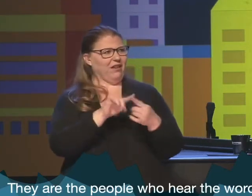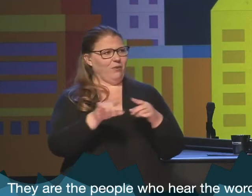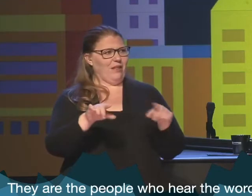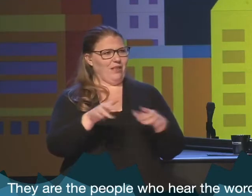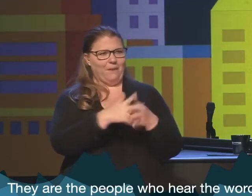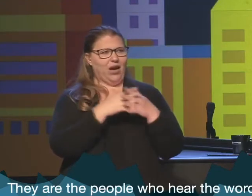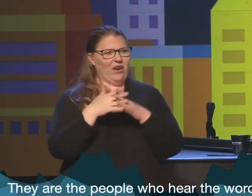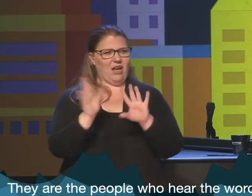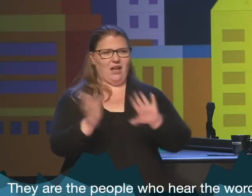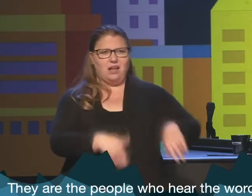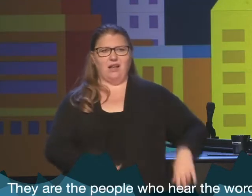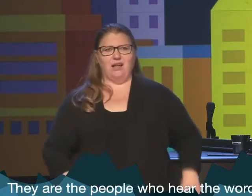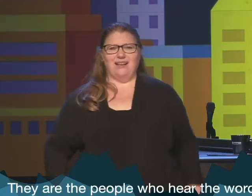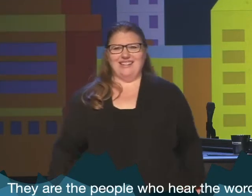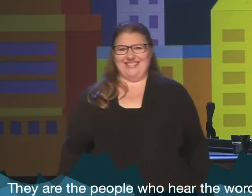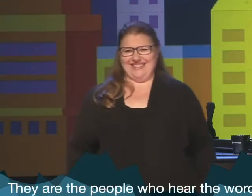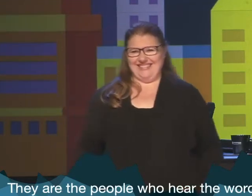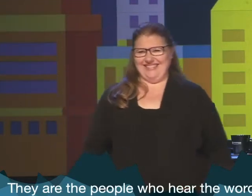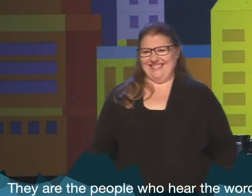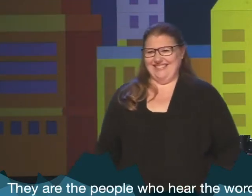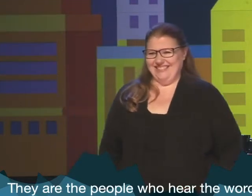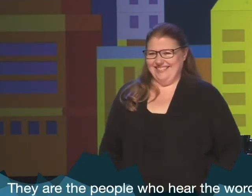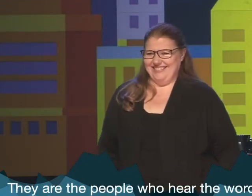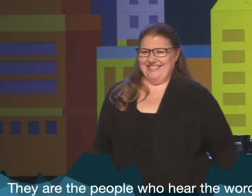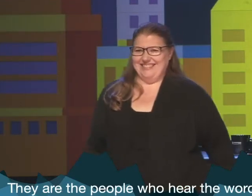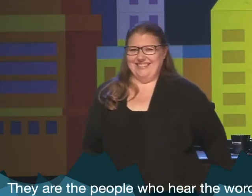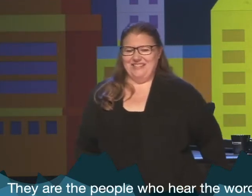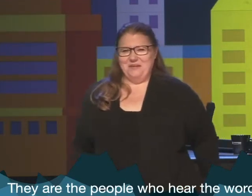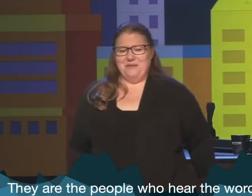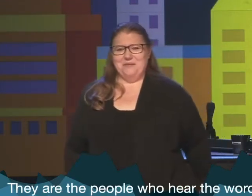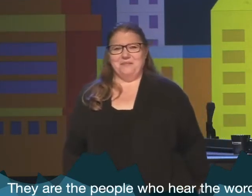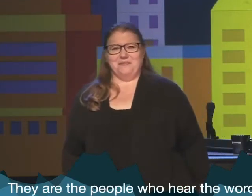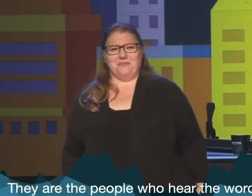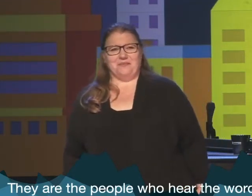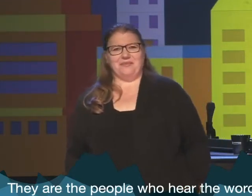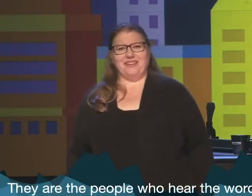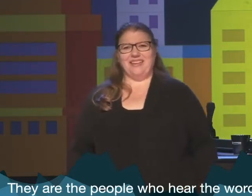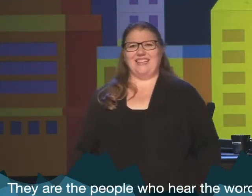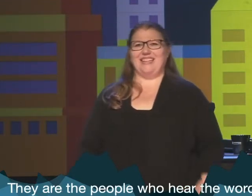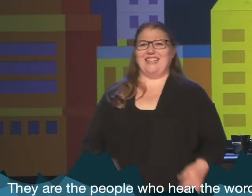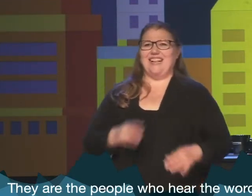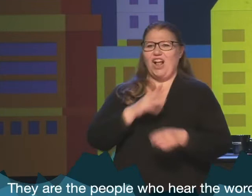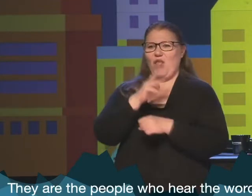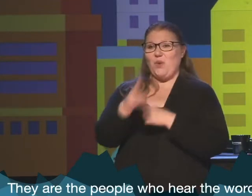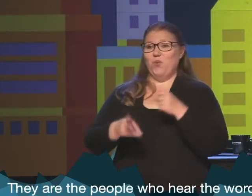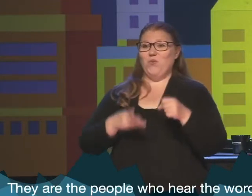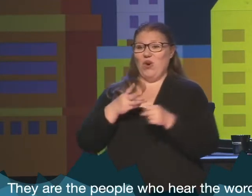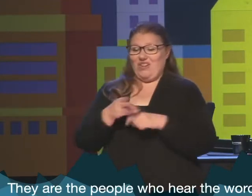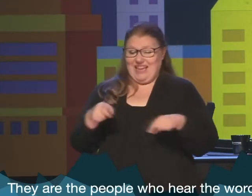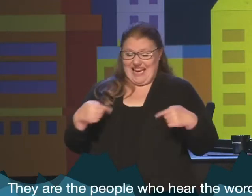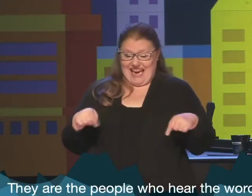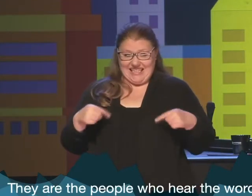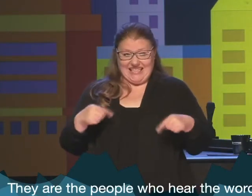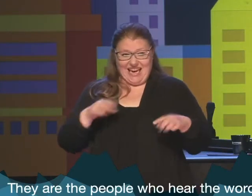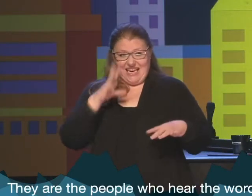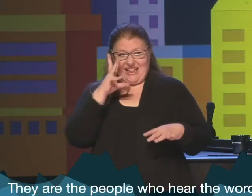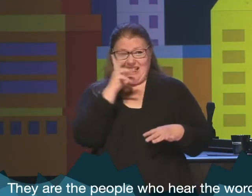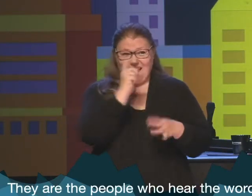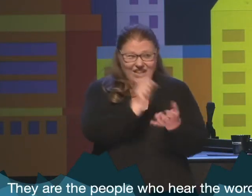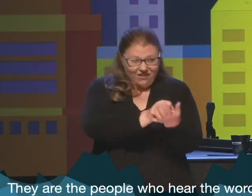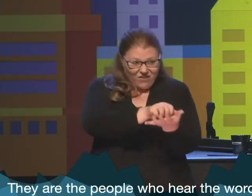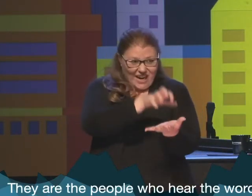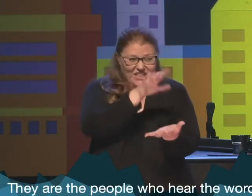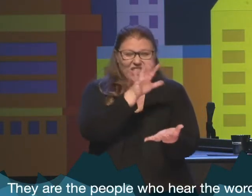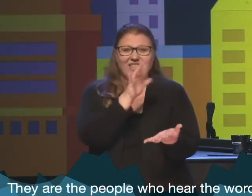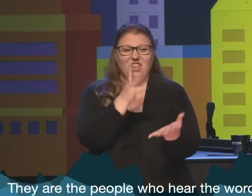has nothing at all to do with the West. The worldly anxiety, the lure of riches, the